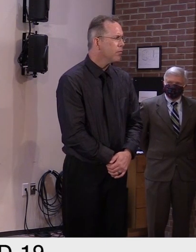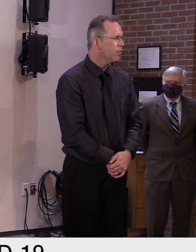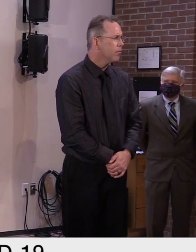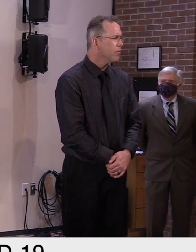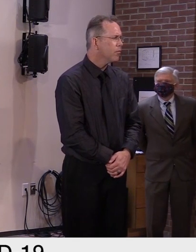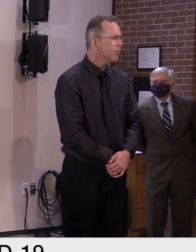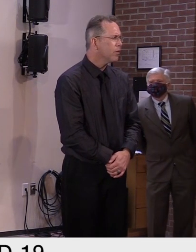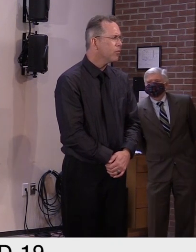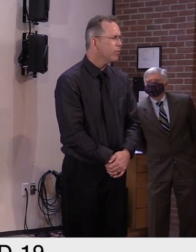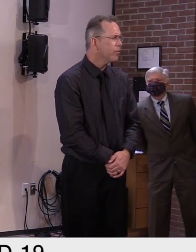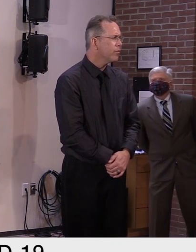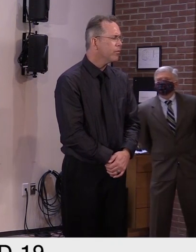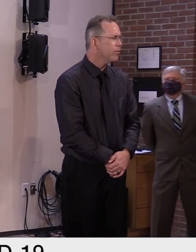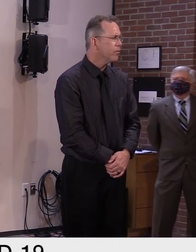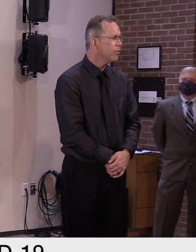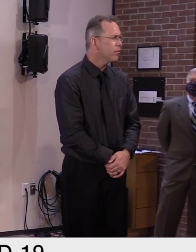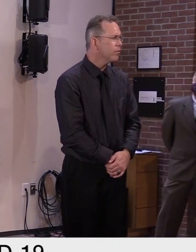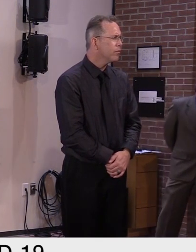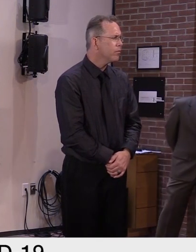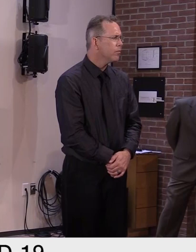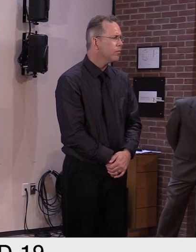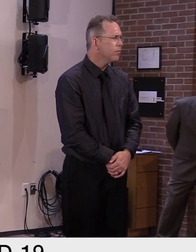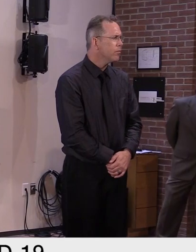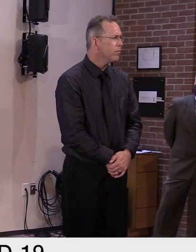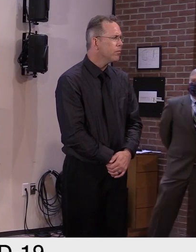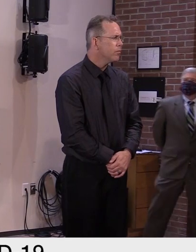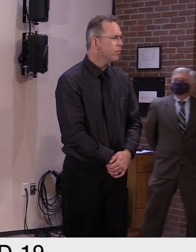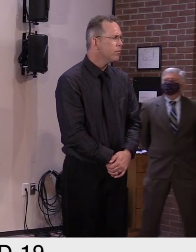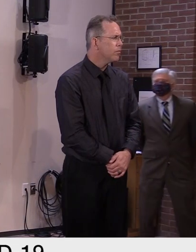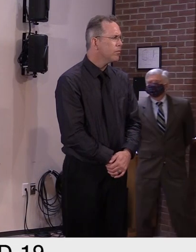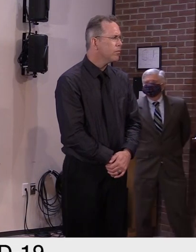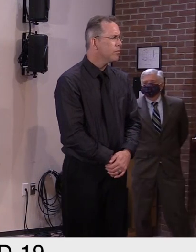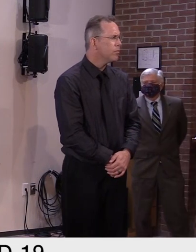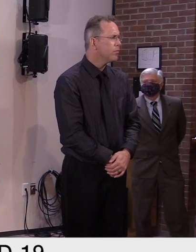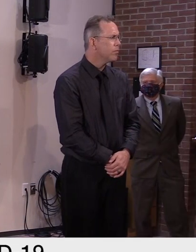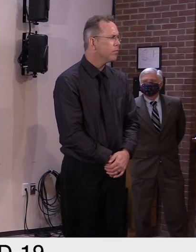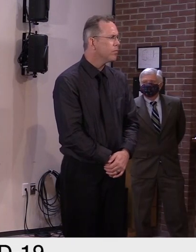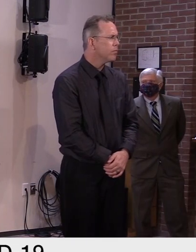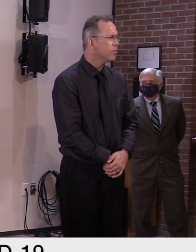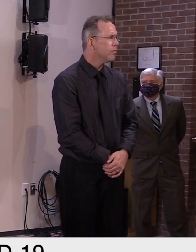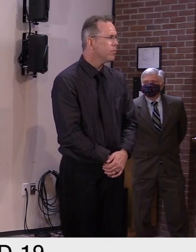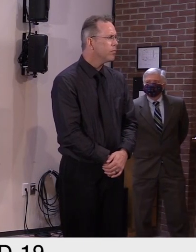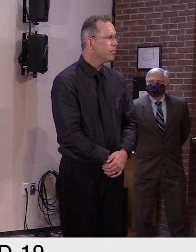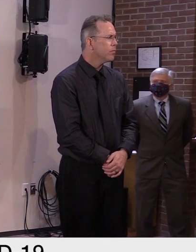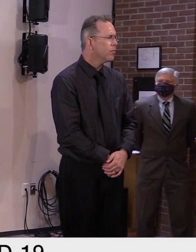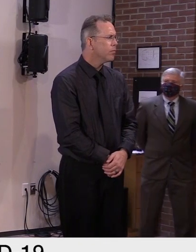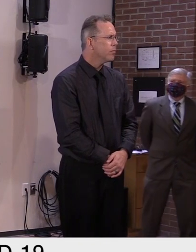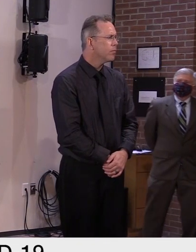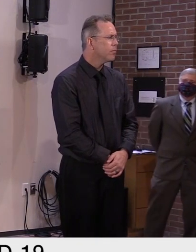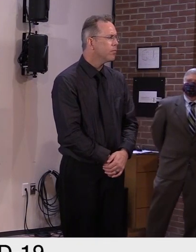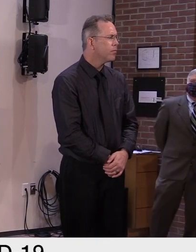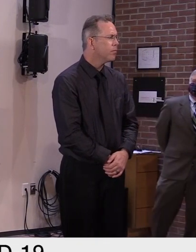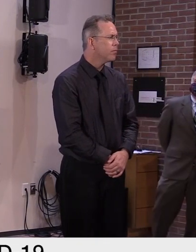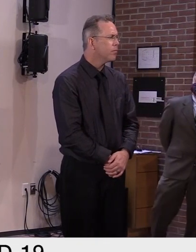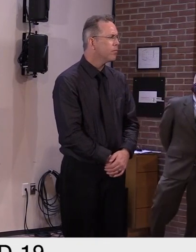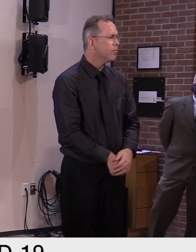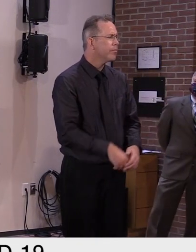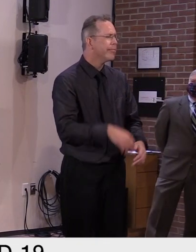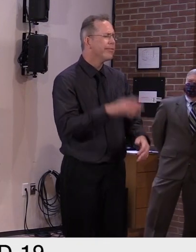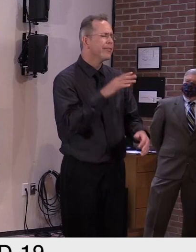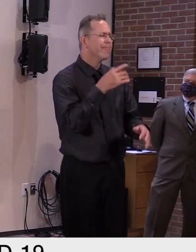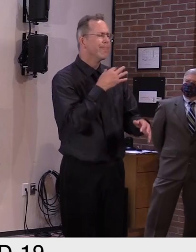Would maybe Commissioner Pichak or Dr. Levine be able to clarify where we stand as a state? Yeah, I like the John